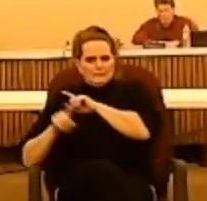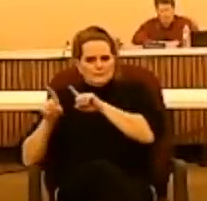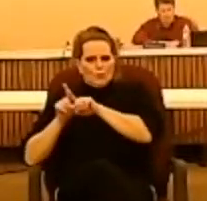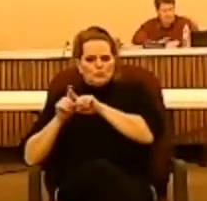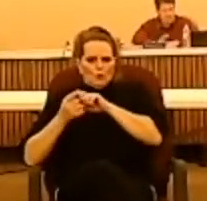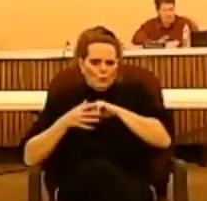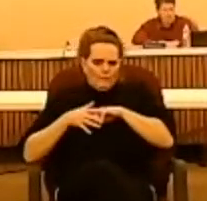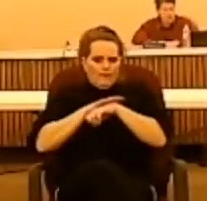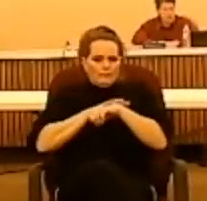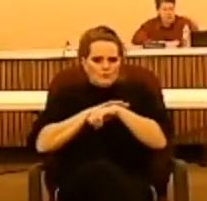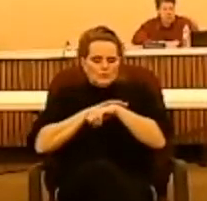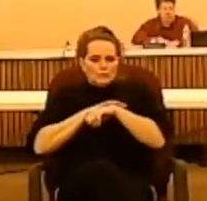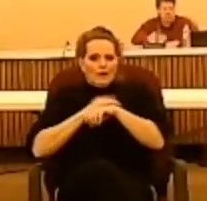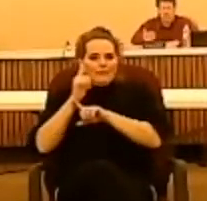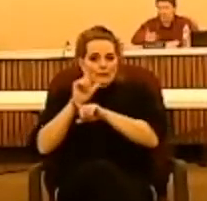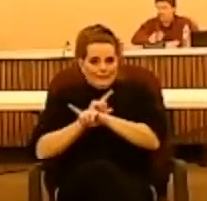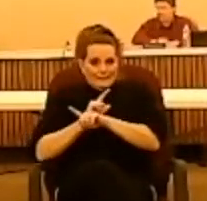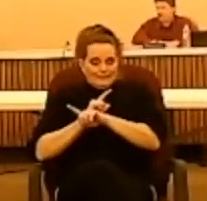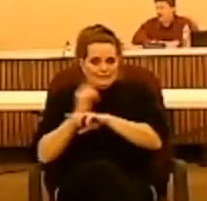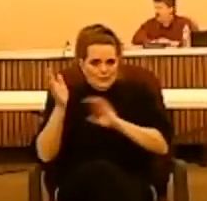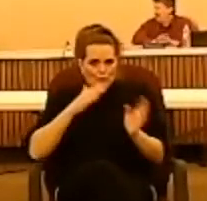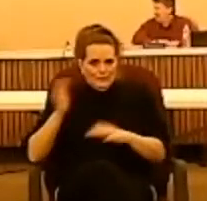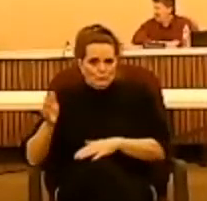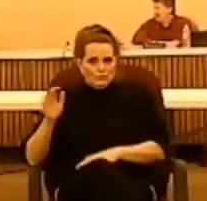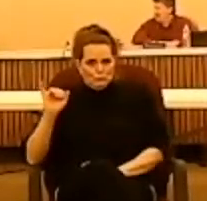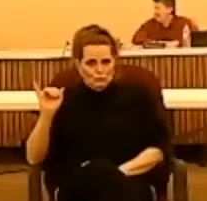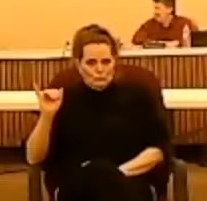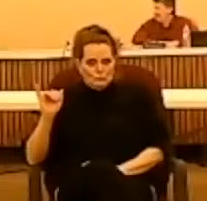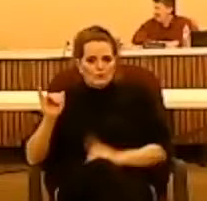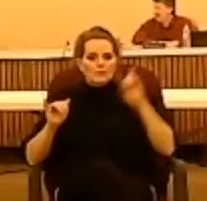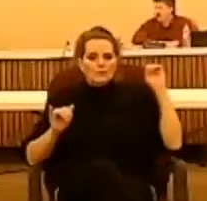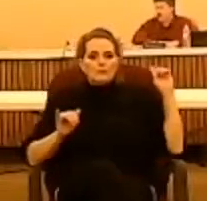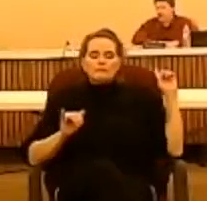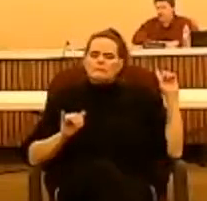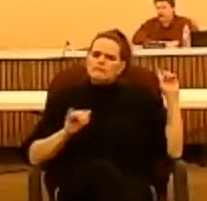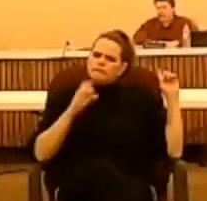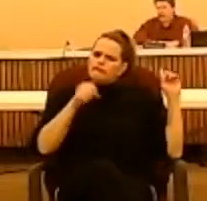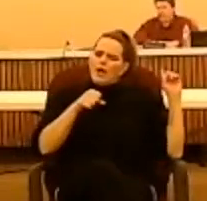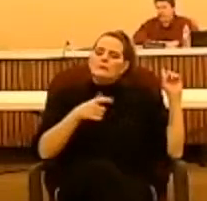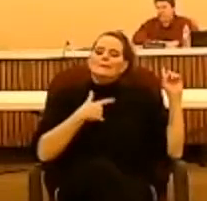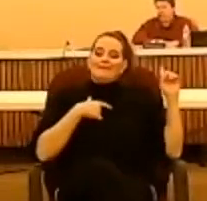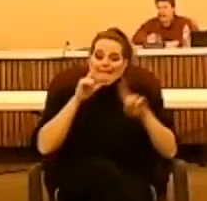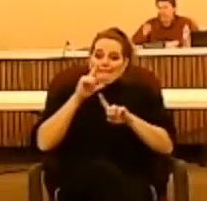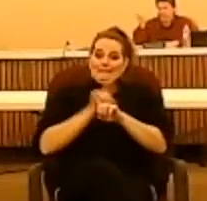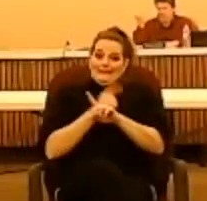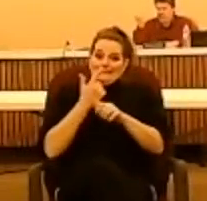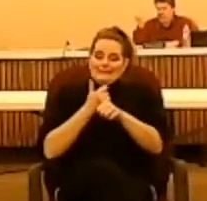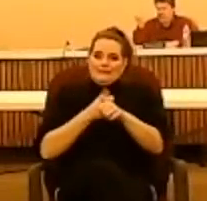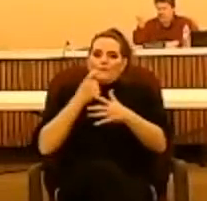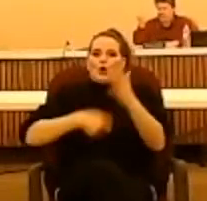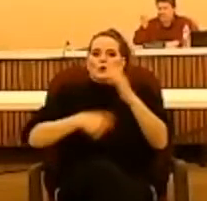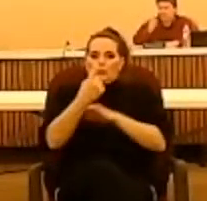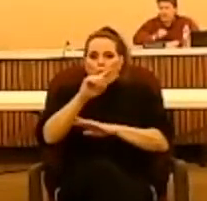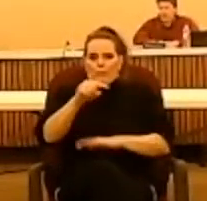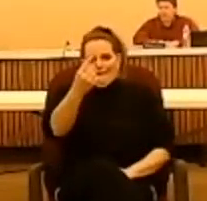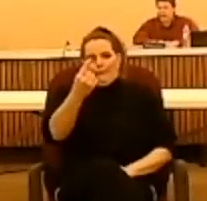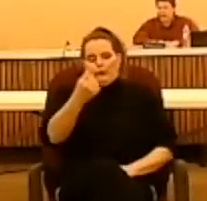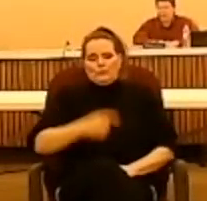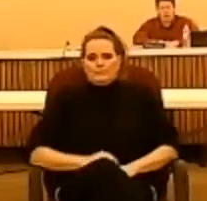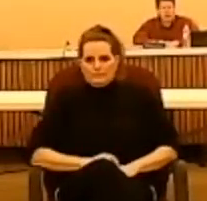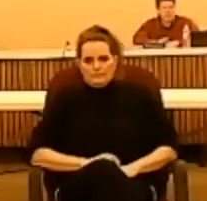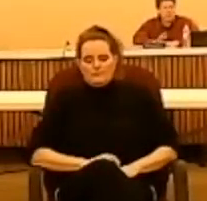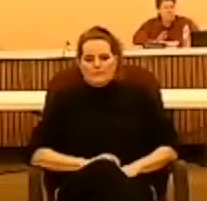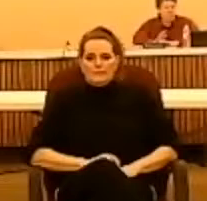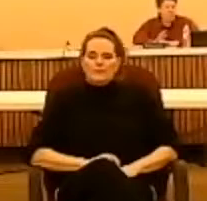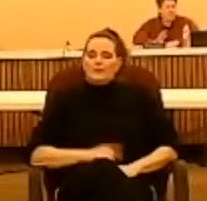Okay. The lease is also for $1. Oh, okay, great. So I'm going to have to, we've got $1 pinned to Craig's